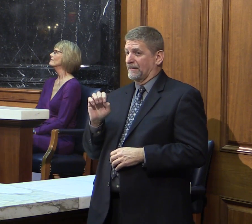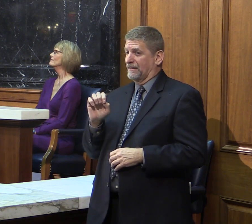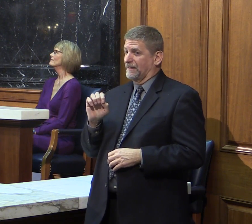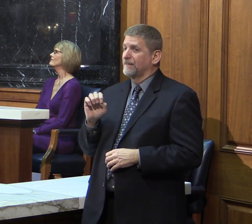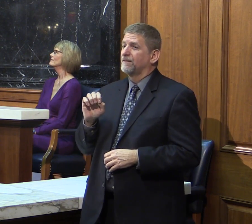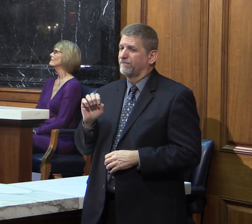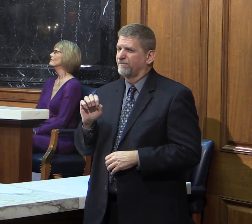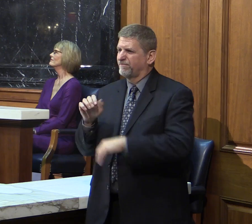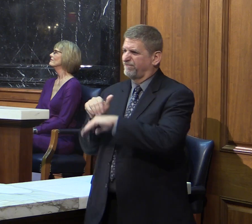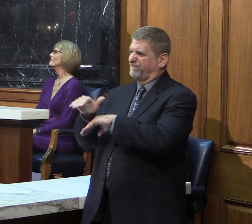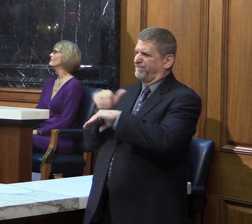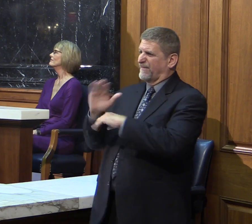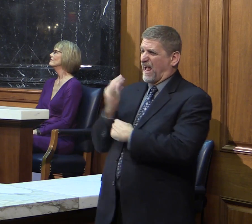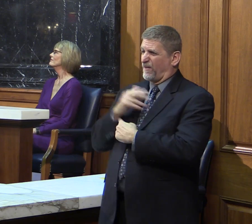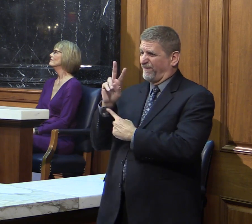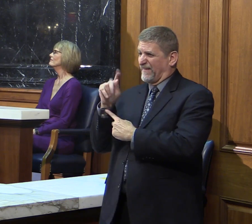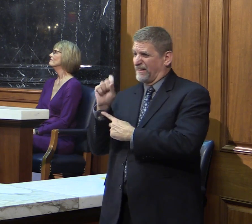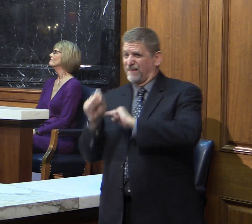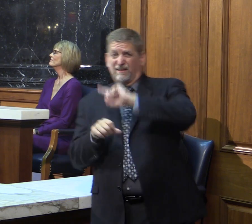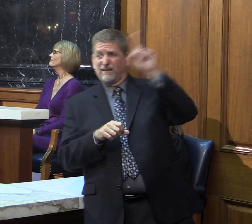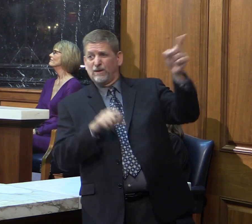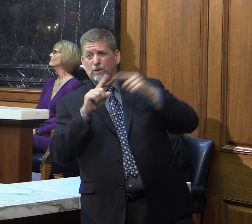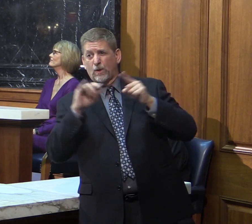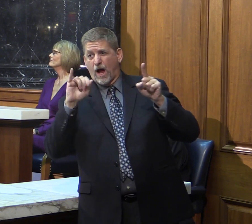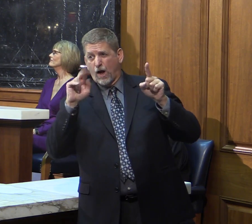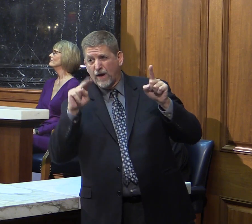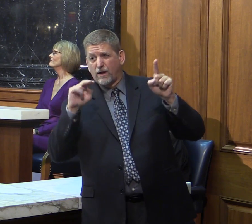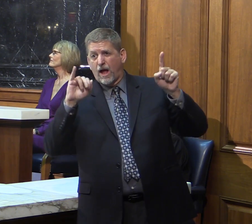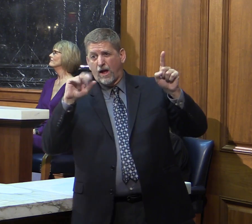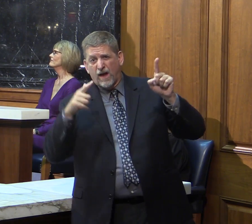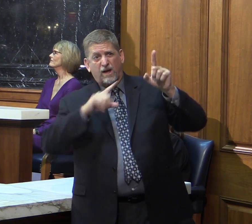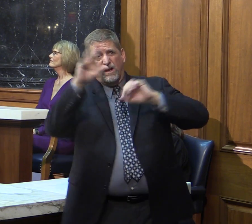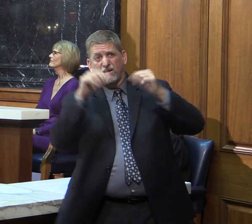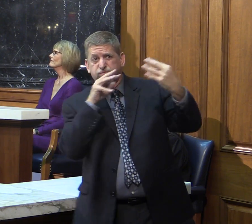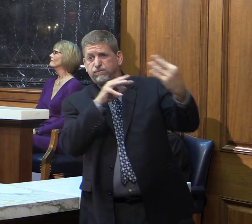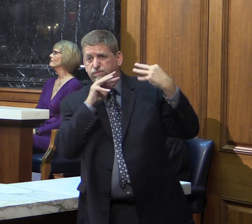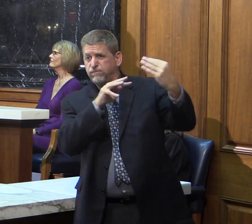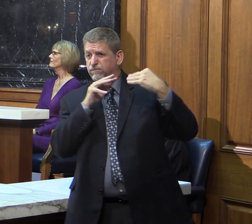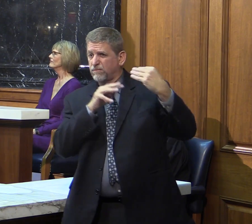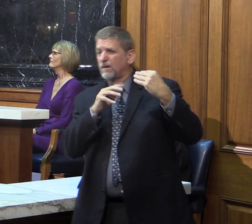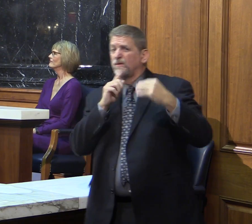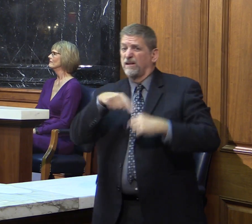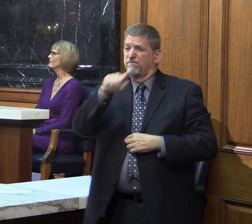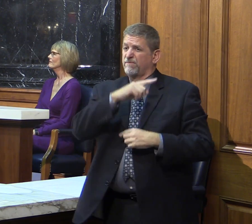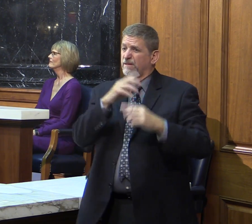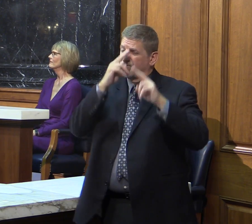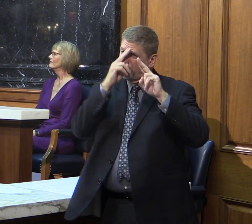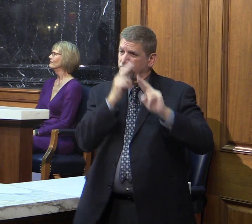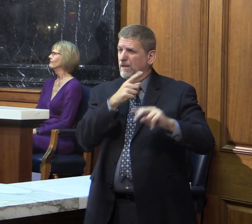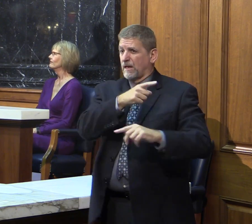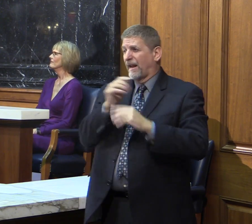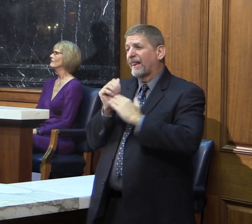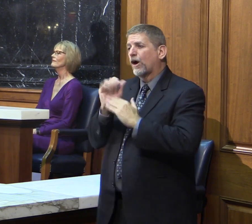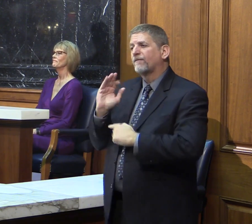to Iraq and Afghanistan. We're so honored to have the leader of our Indiana National Guard, Indiana's Adjutant General